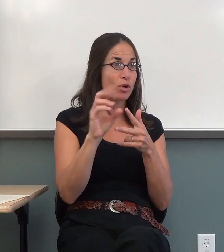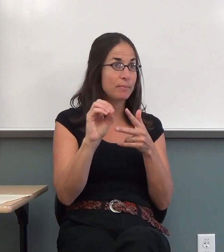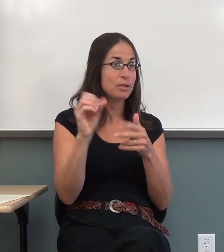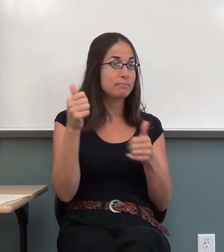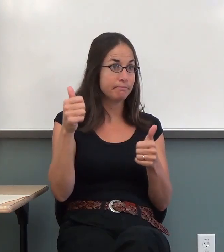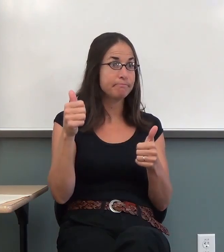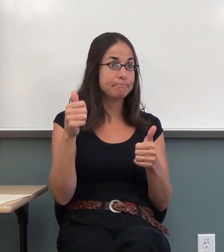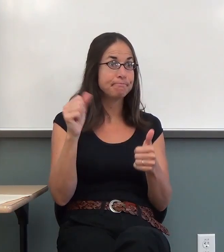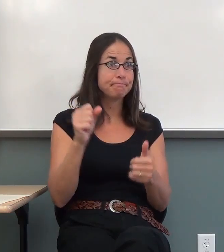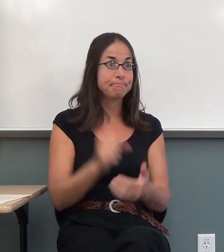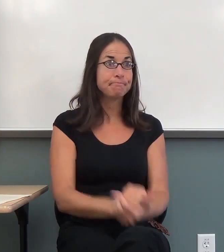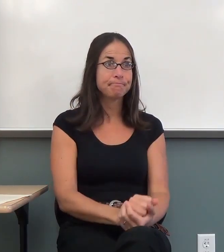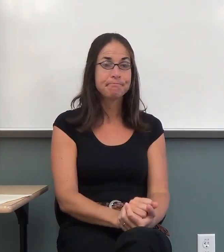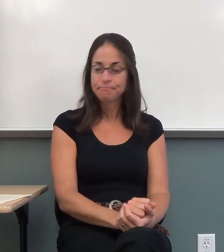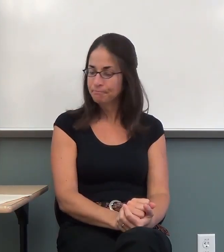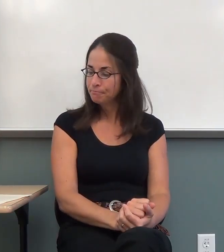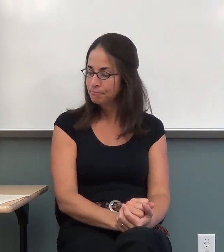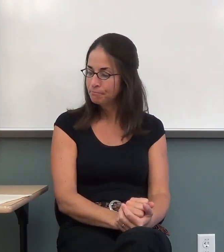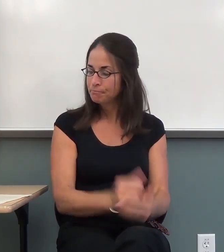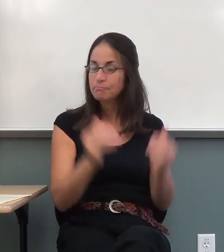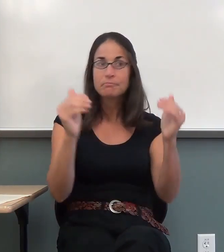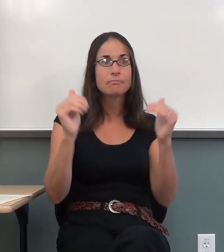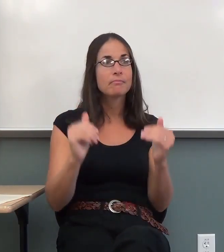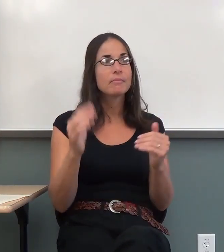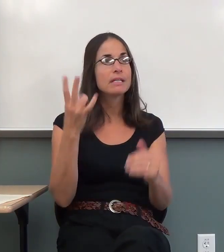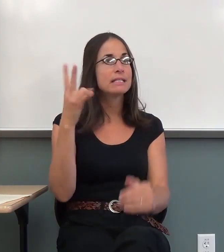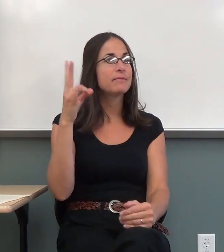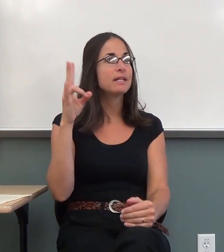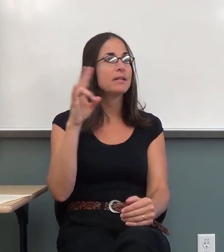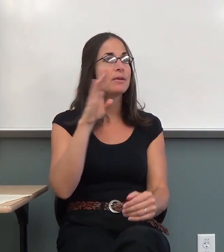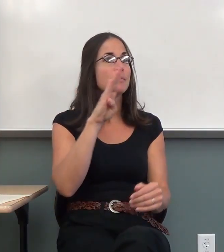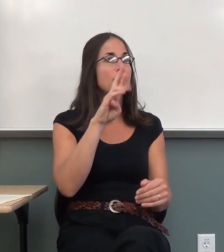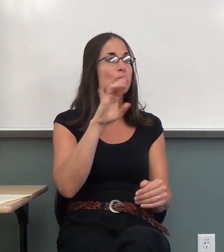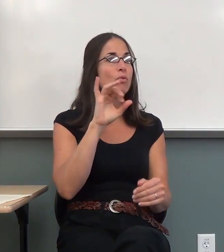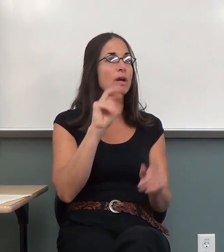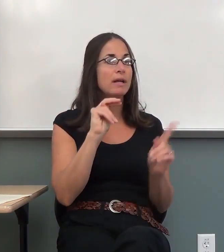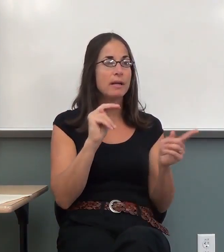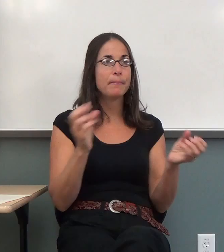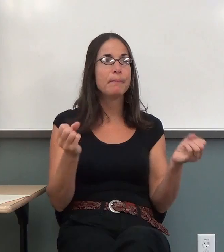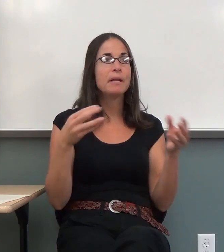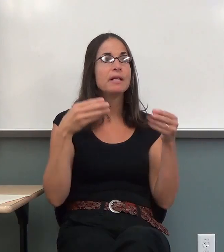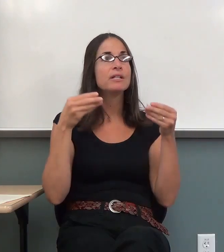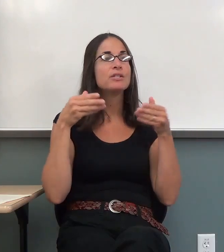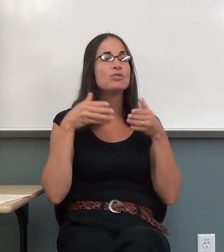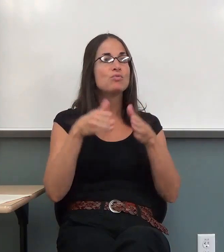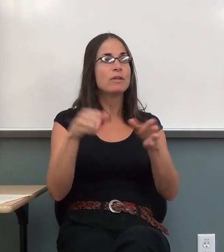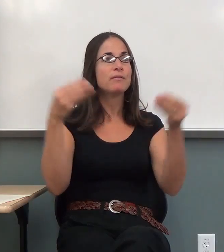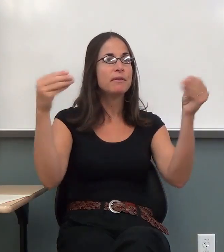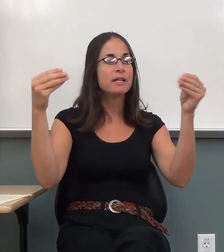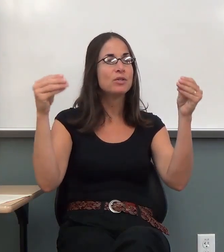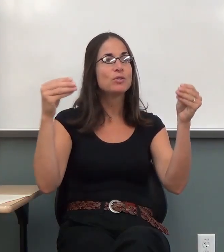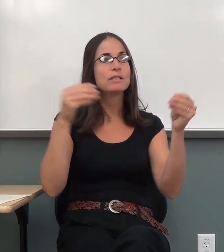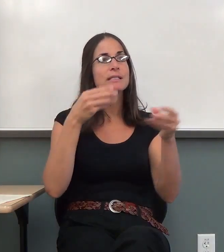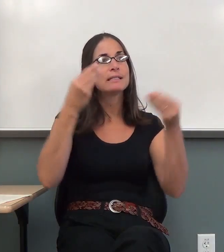And number 17. Brian. Many street vendors selling their colorful wares to the tourists.